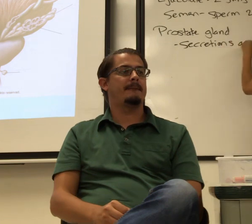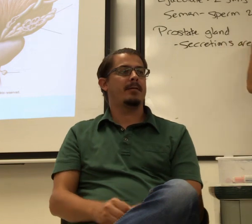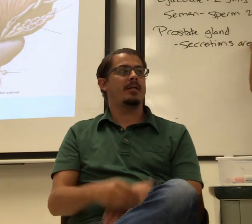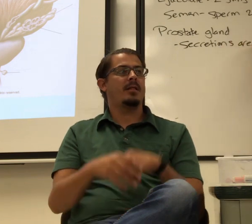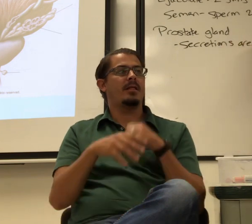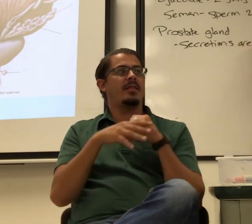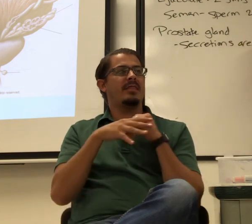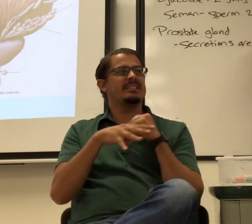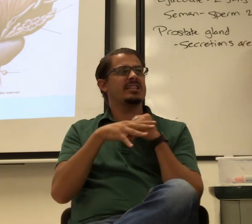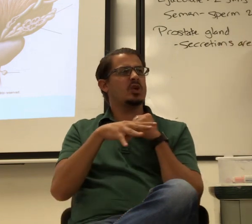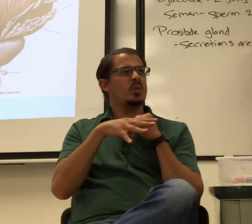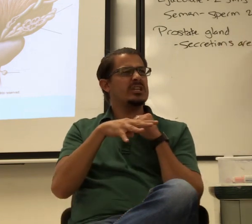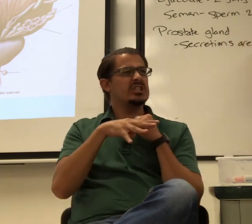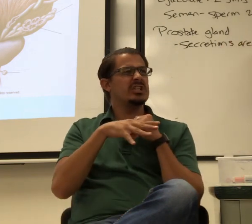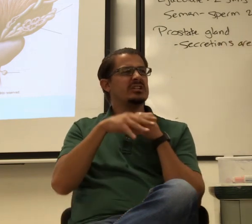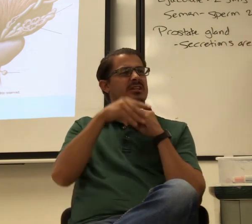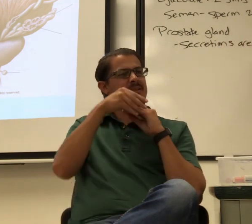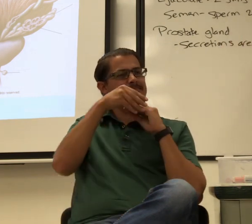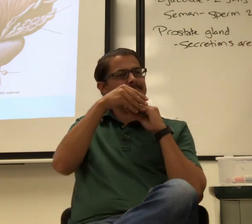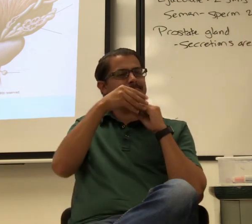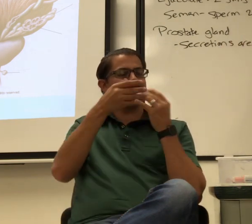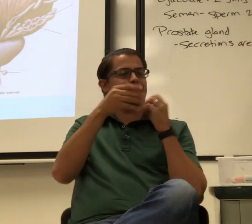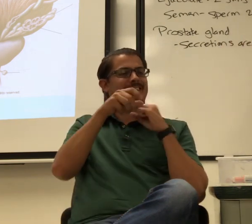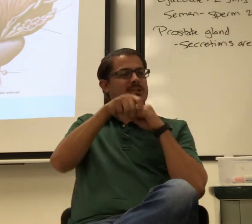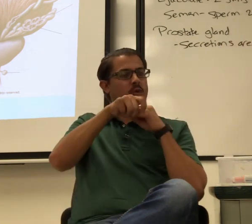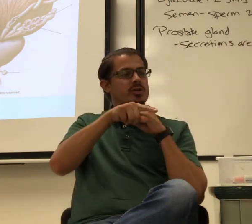are slightly acidic.